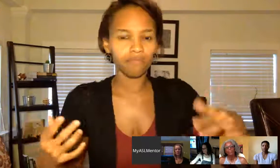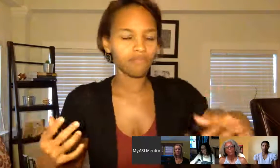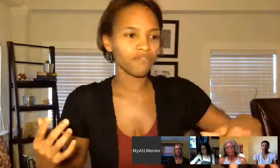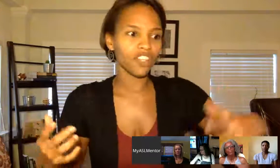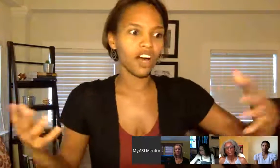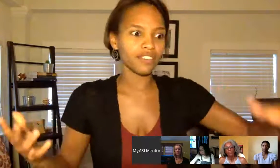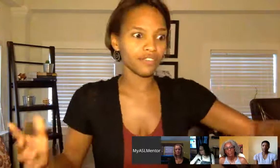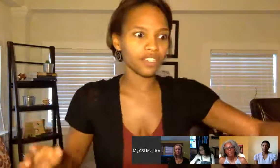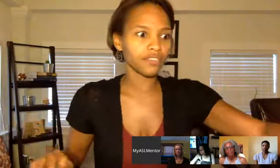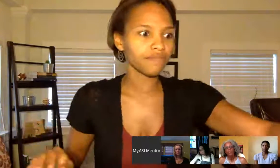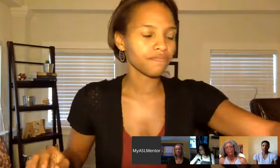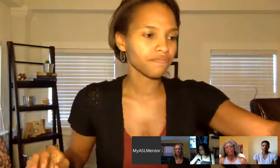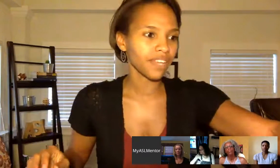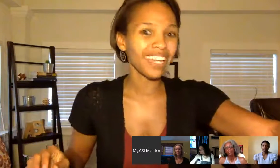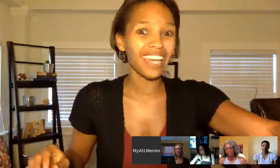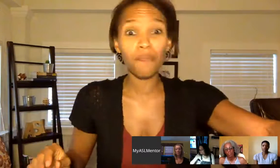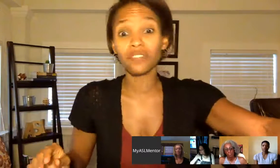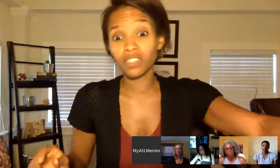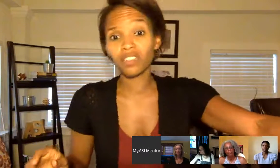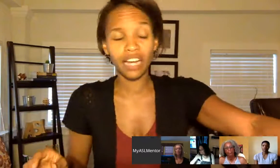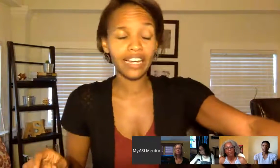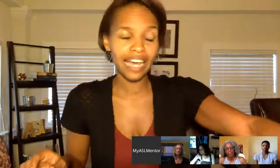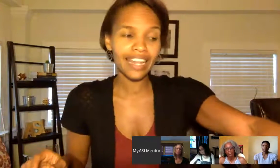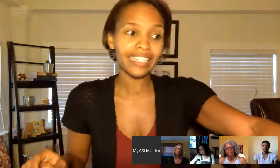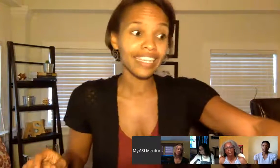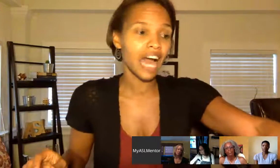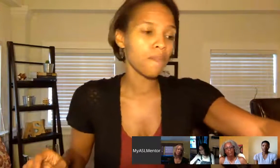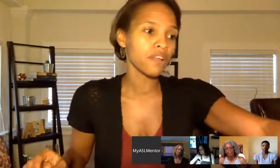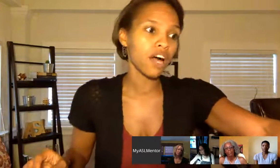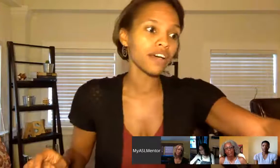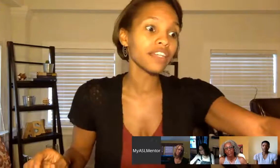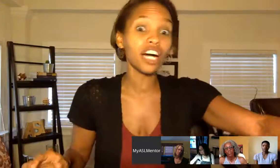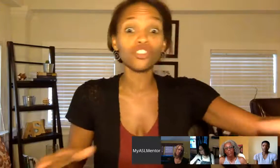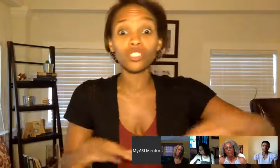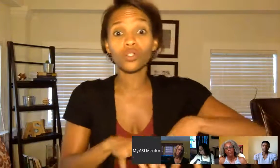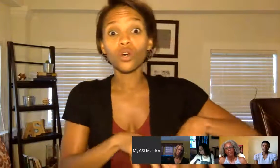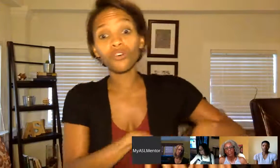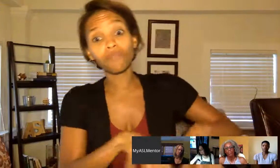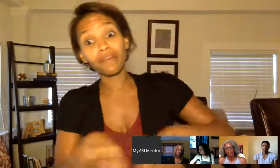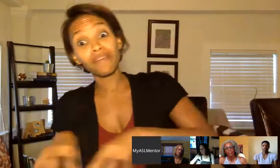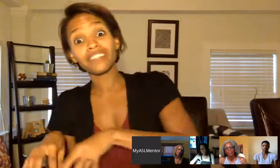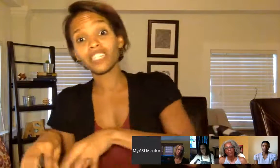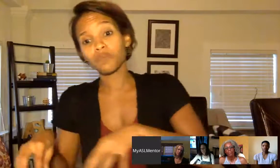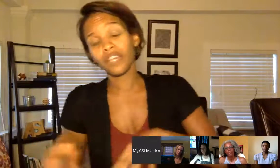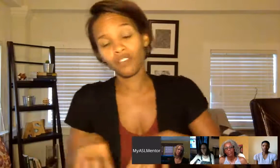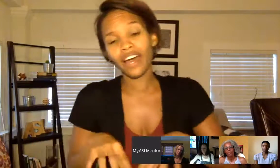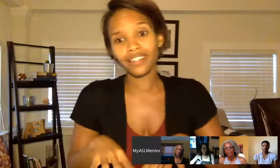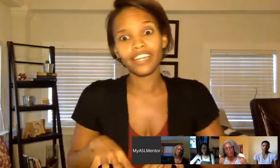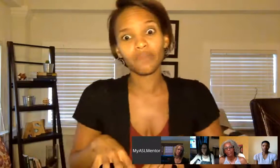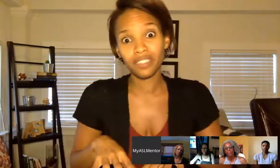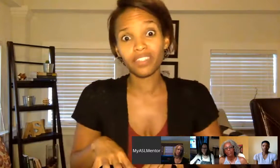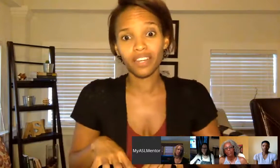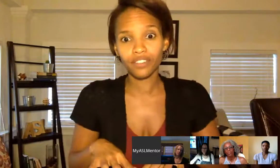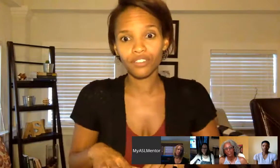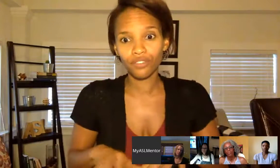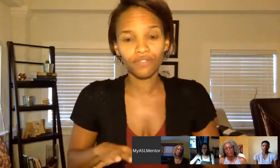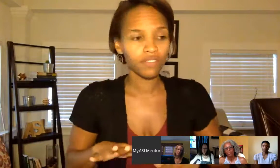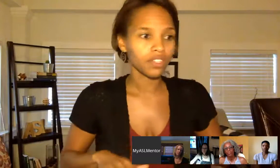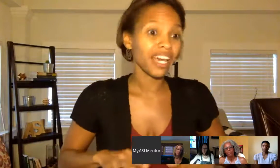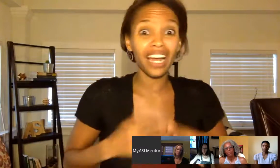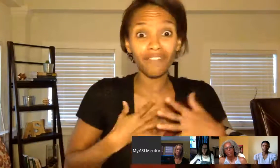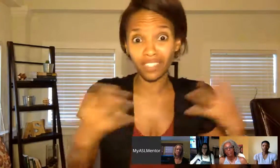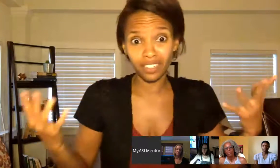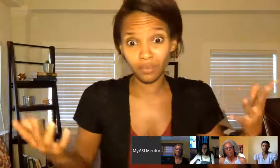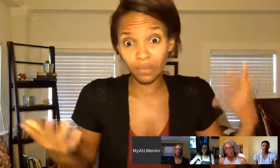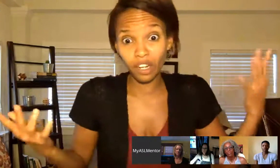my philosophy, and it happens, and I see it happen a lot, not just with mentees, but at assignments a lot too.